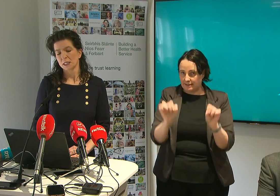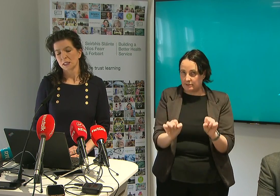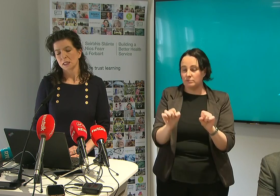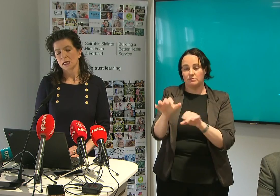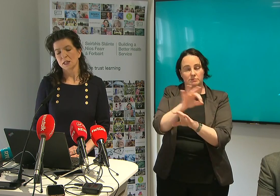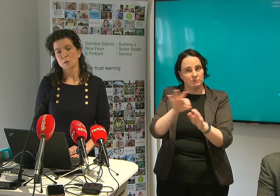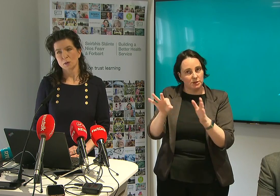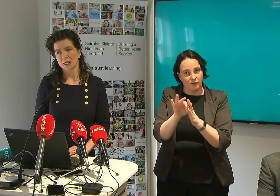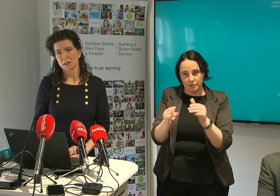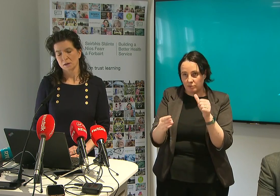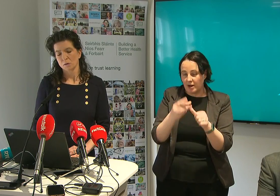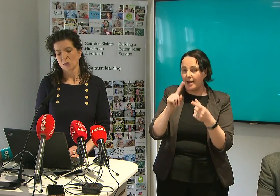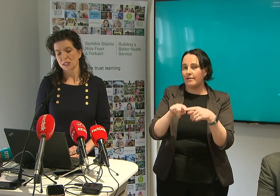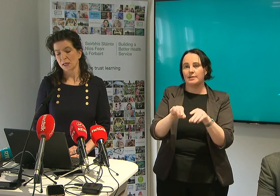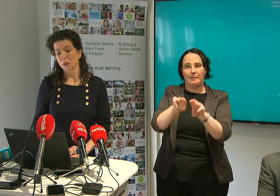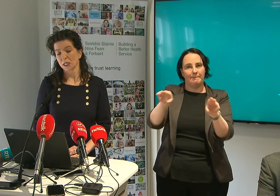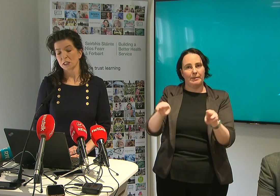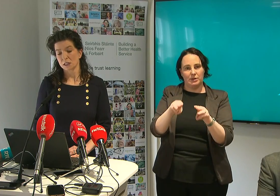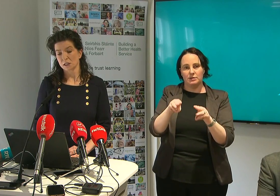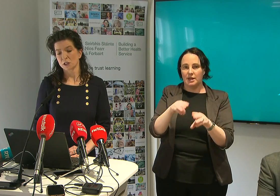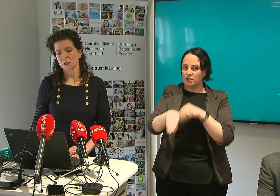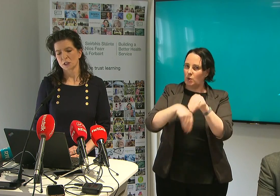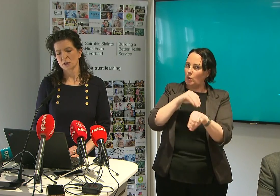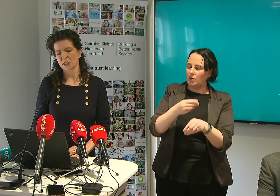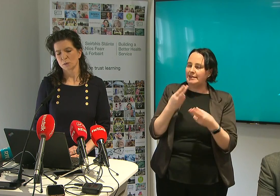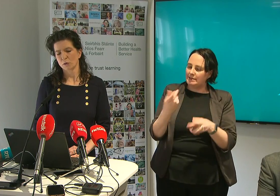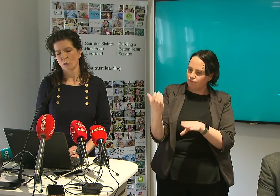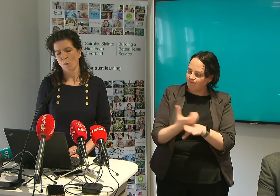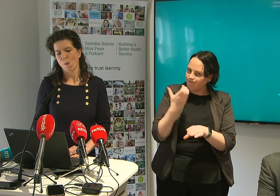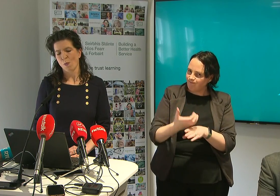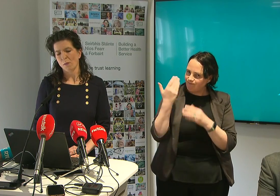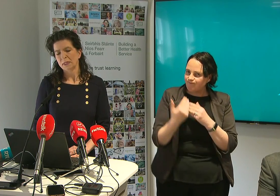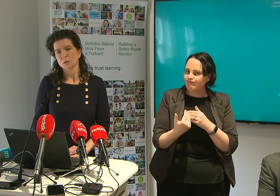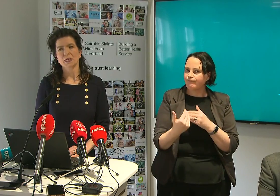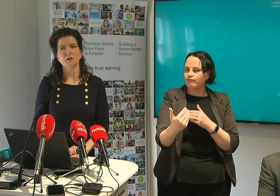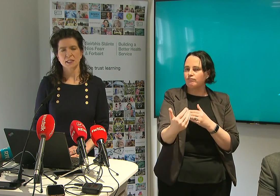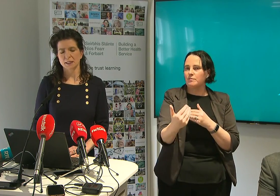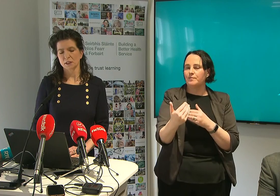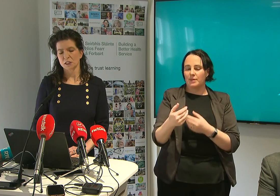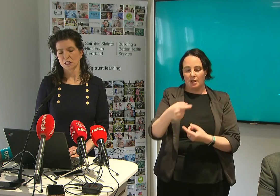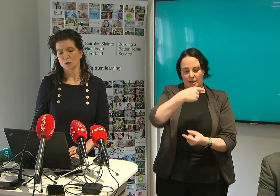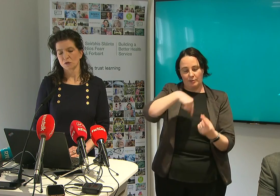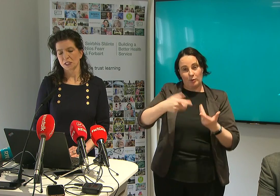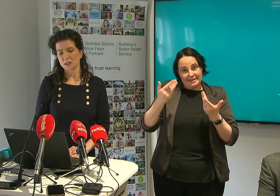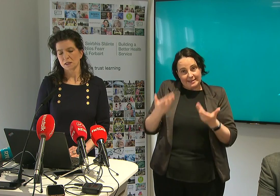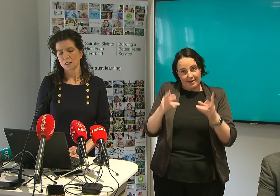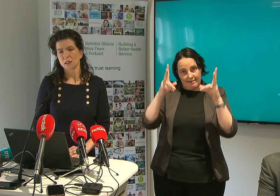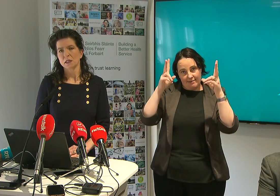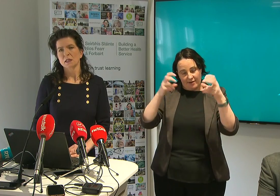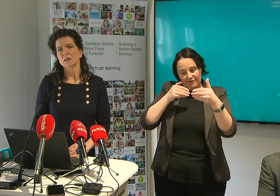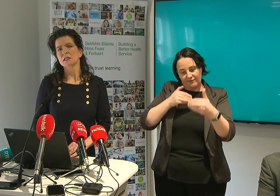government, and the public is happening and needs to continue to happen. We are still in the containment